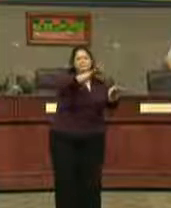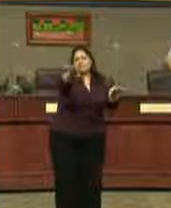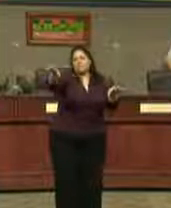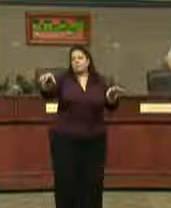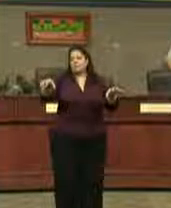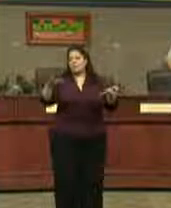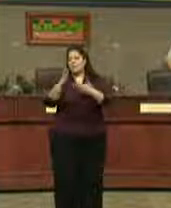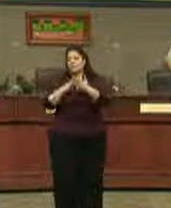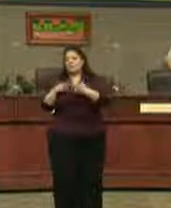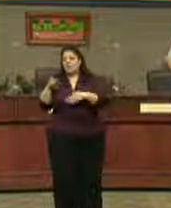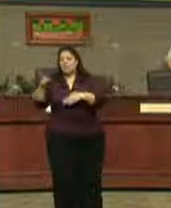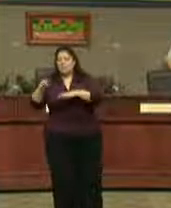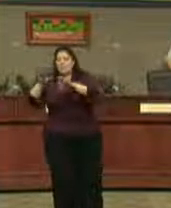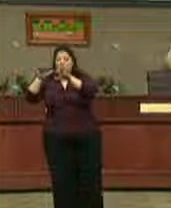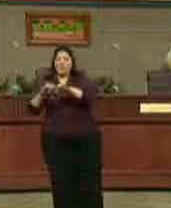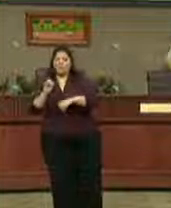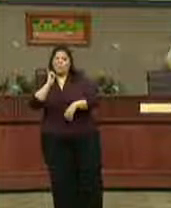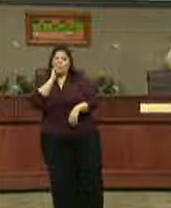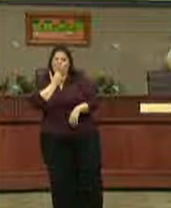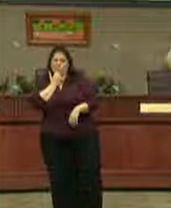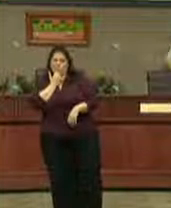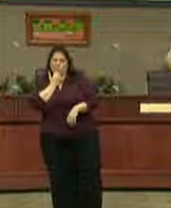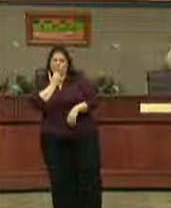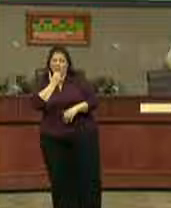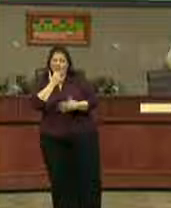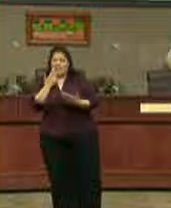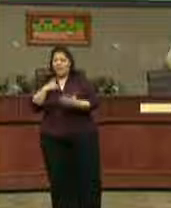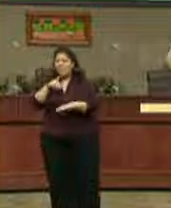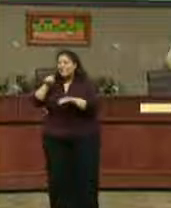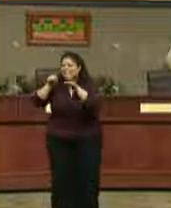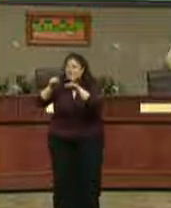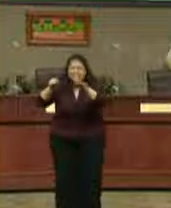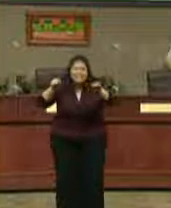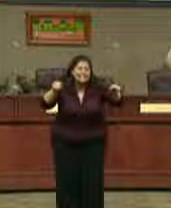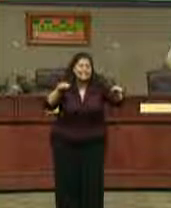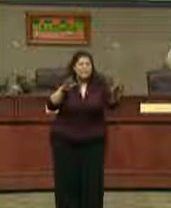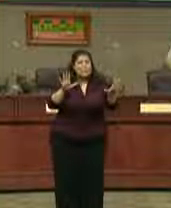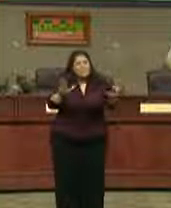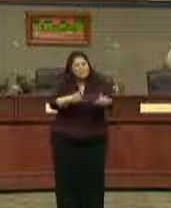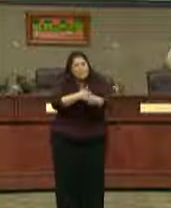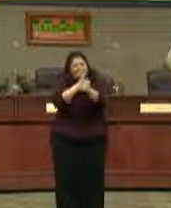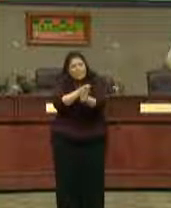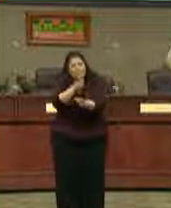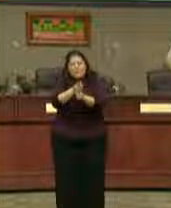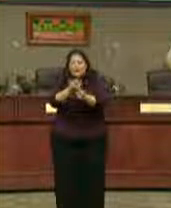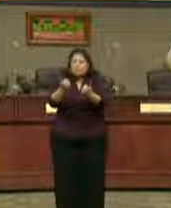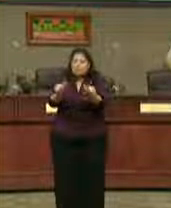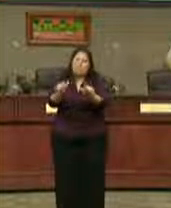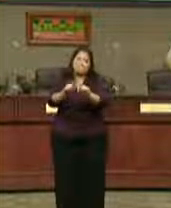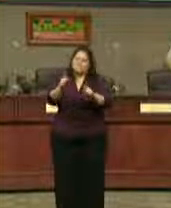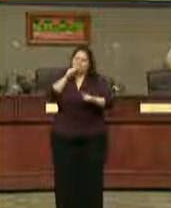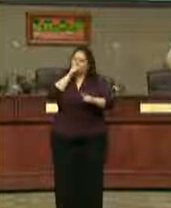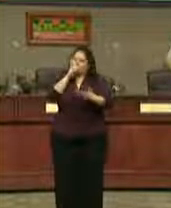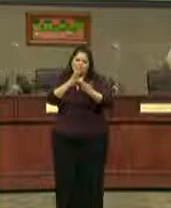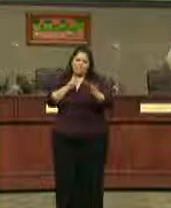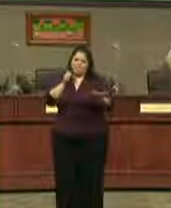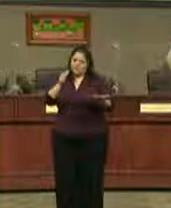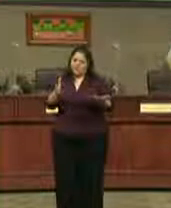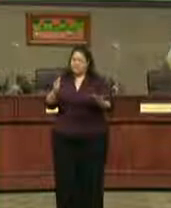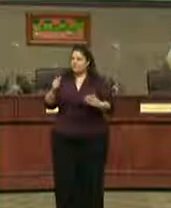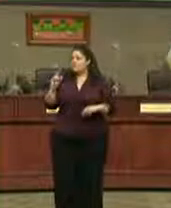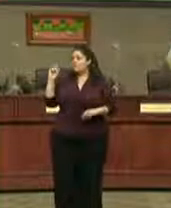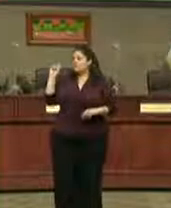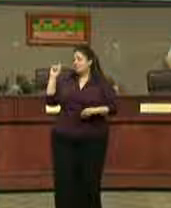not entering the data correctly, although we are insisting to many sites to do so. Next. Now, this is the